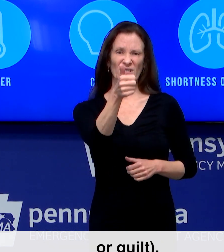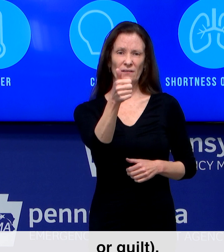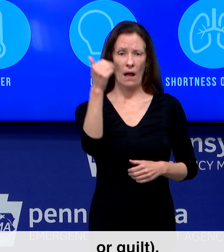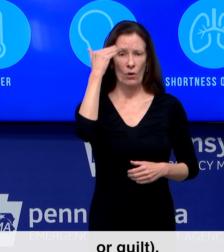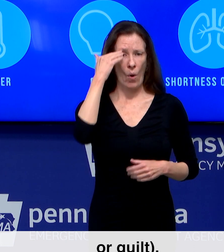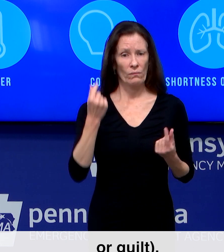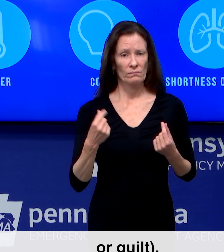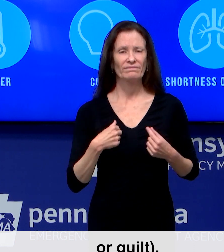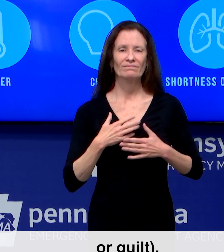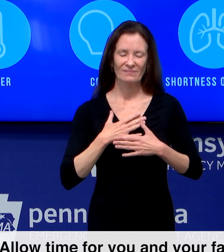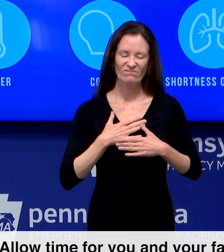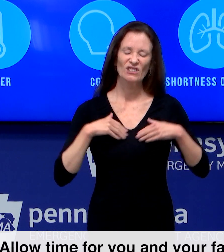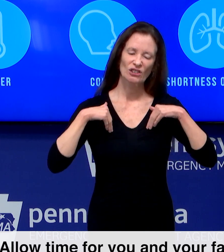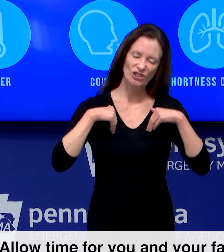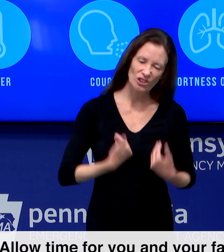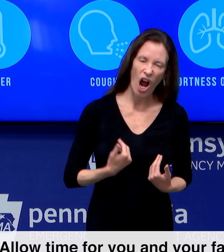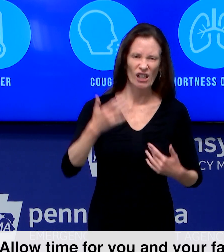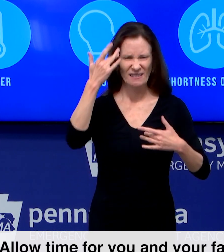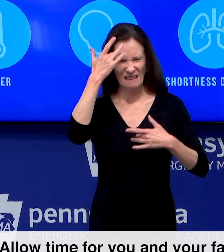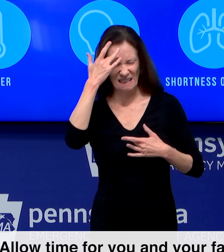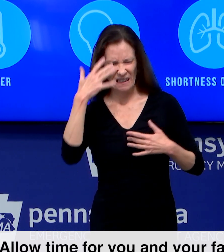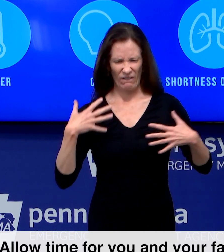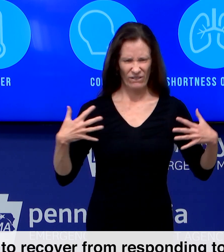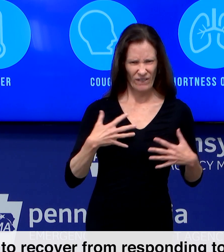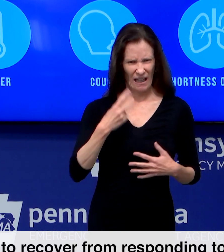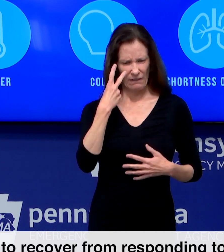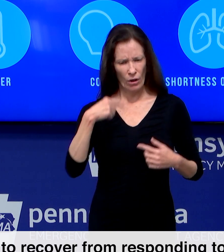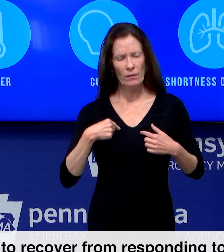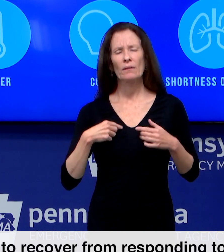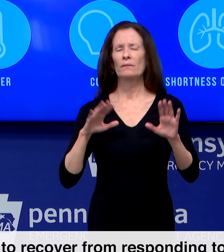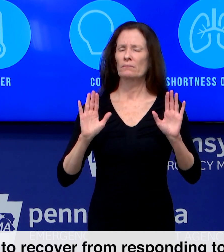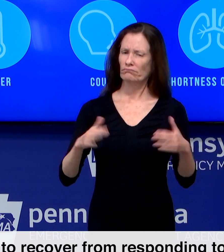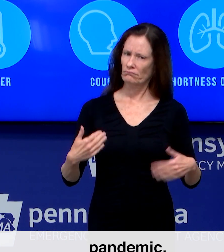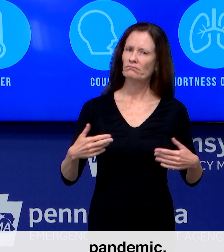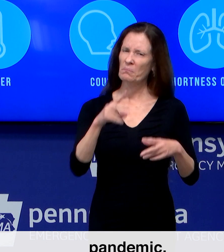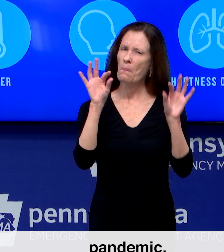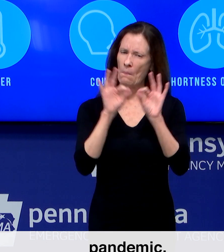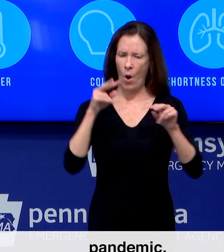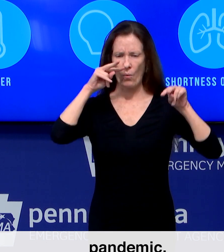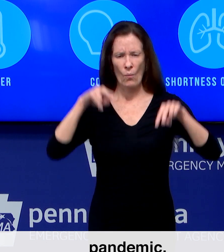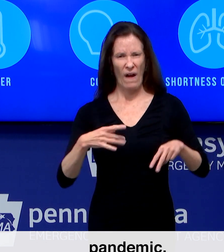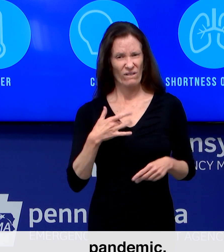guilt. Allow time for you and your family to recover from responding to the pandemic.